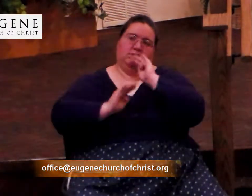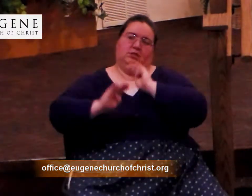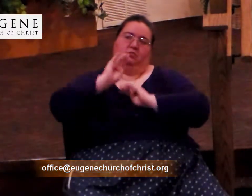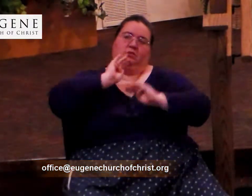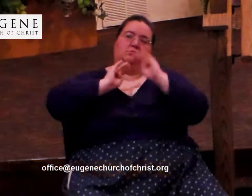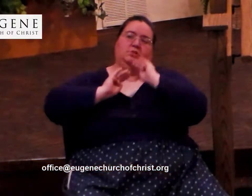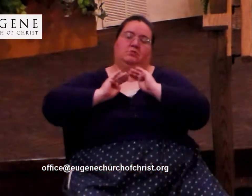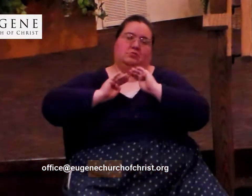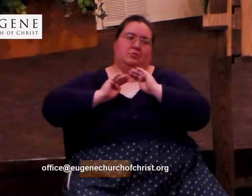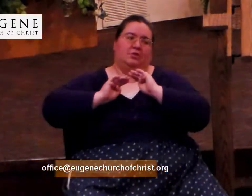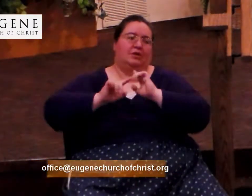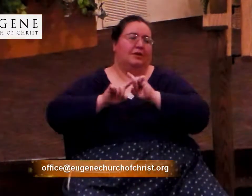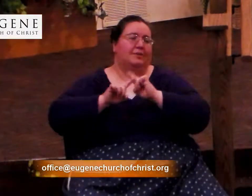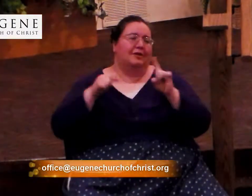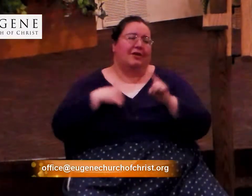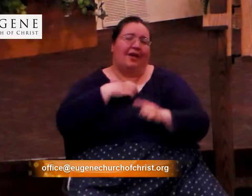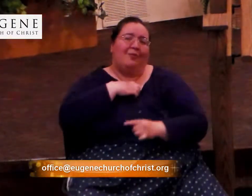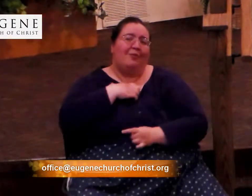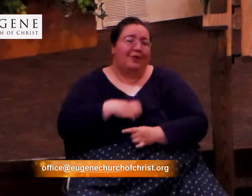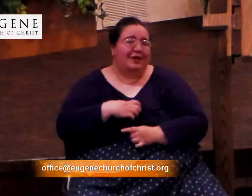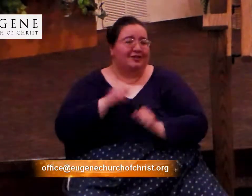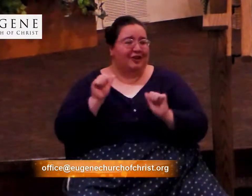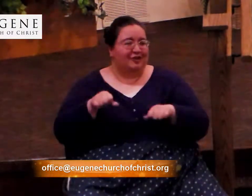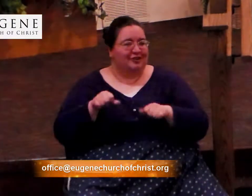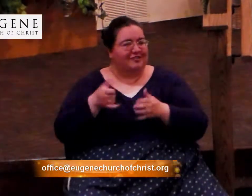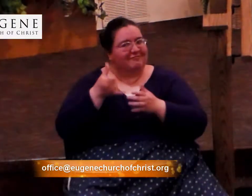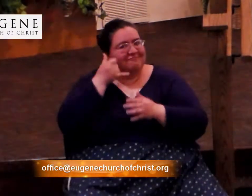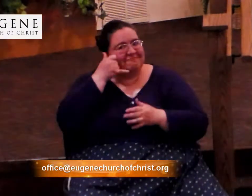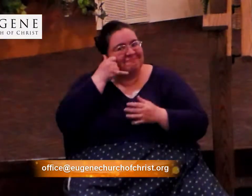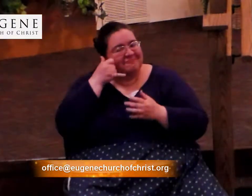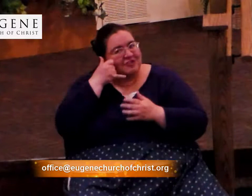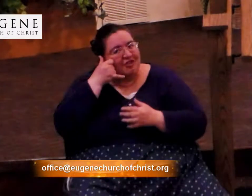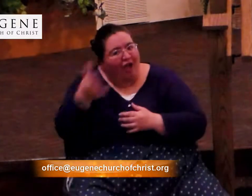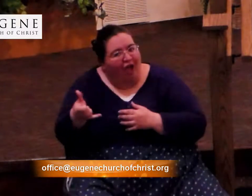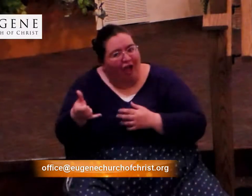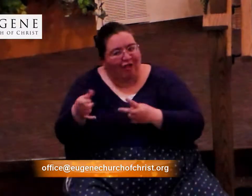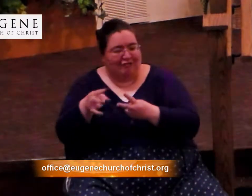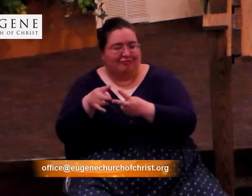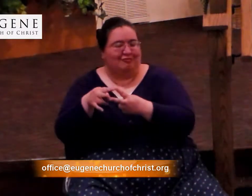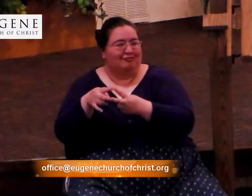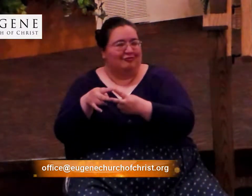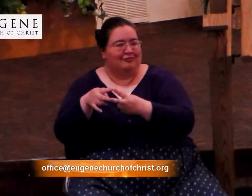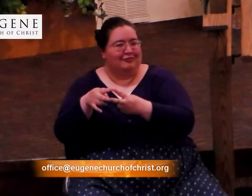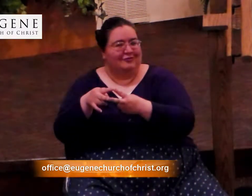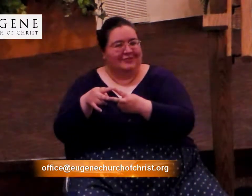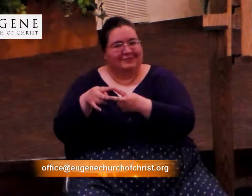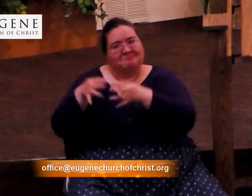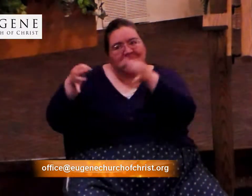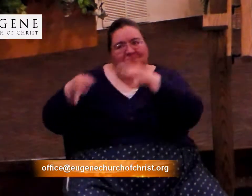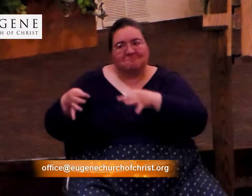phone and call either one of them again. Tell them what Eugene is like. Tell them what my kids are like